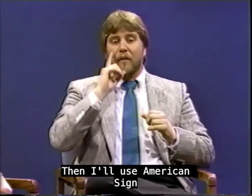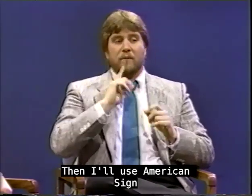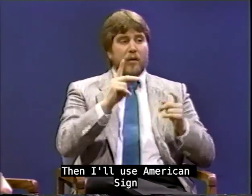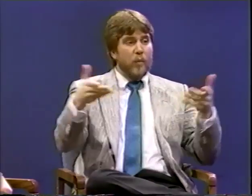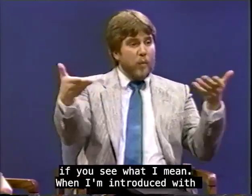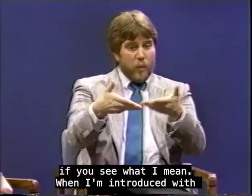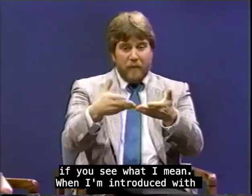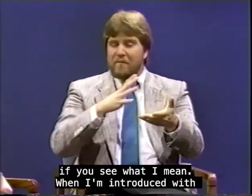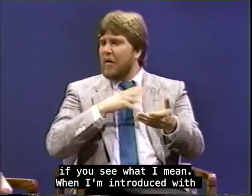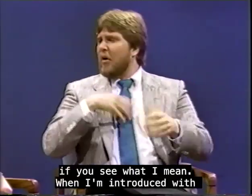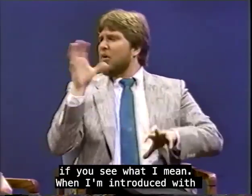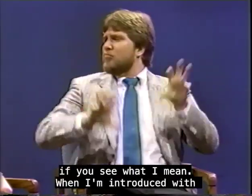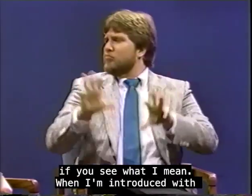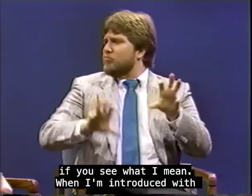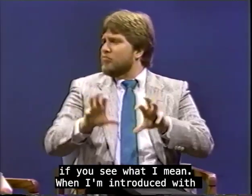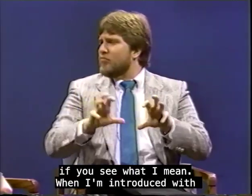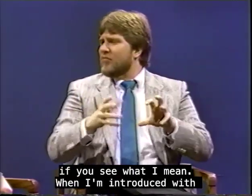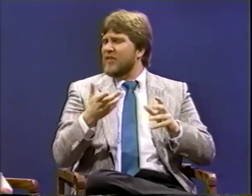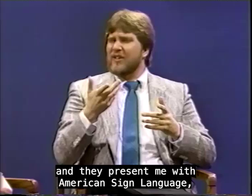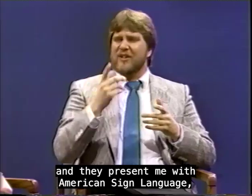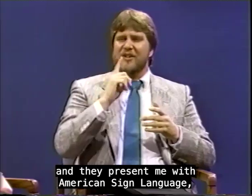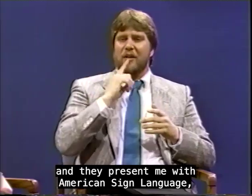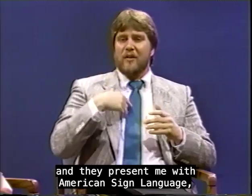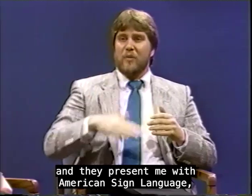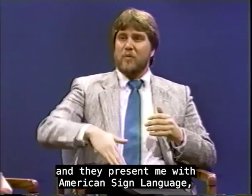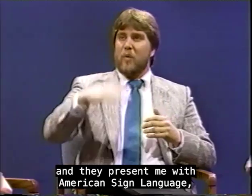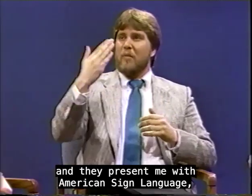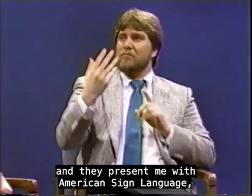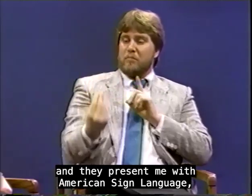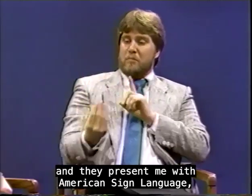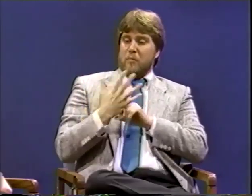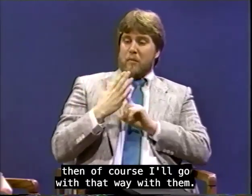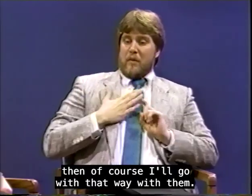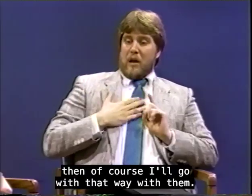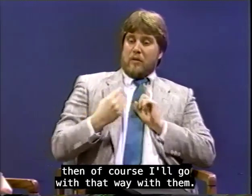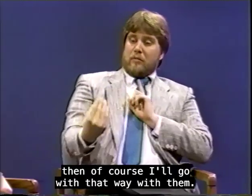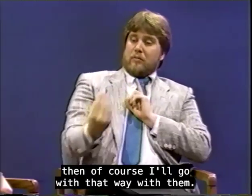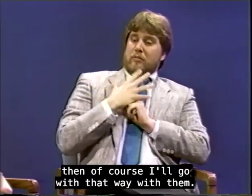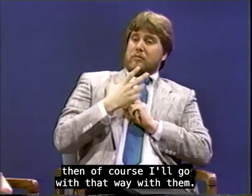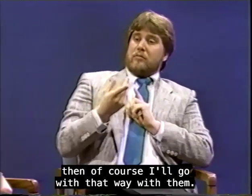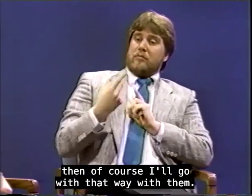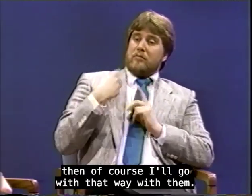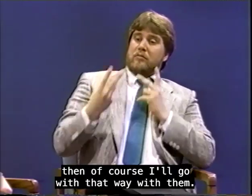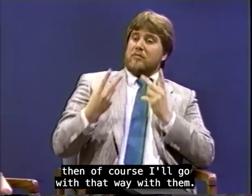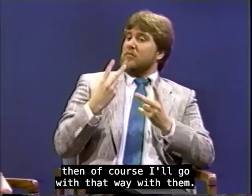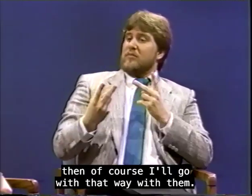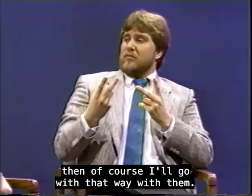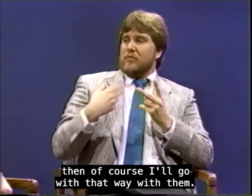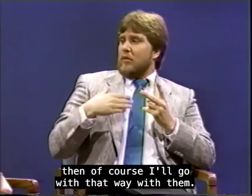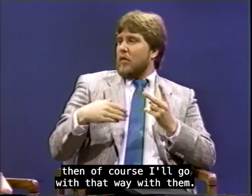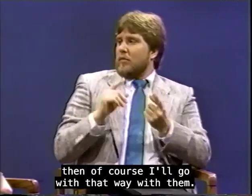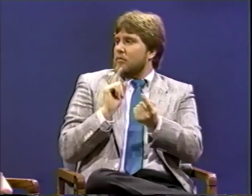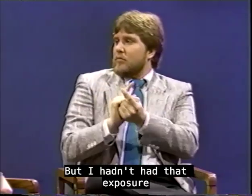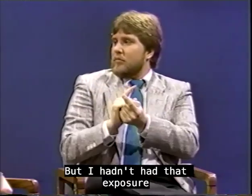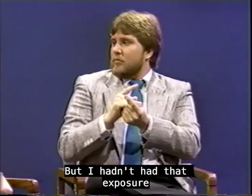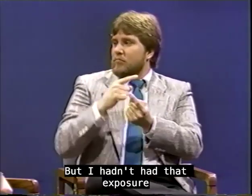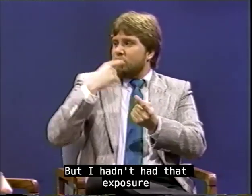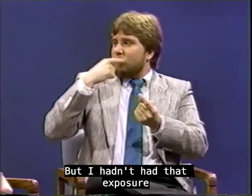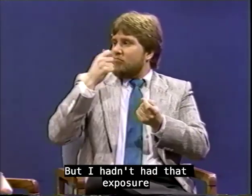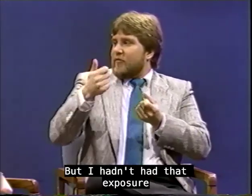if you see what I mean. When I'm introduced with people and they present me with American Sign Language, then of course I'll go with that way with them. But I hadn't had that exposure